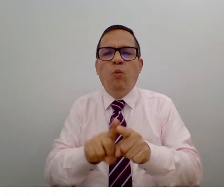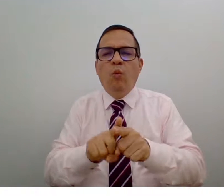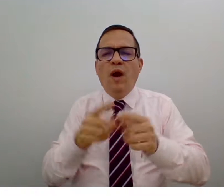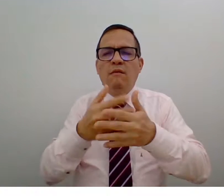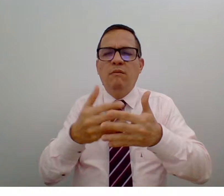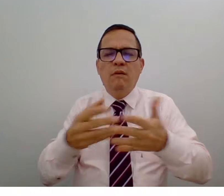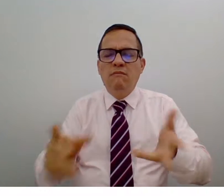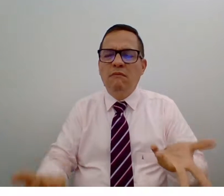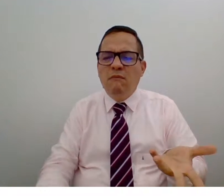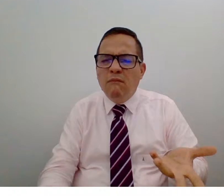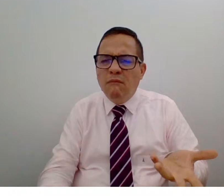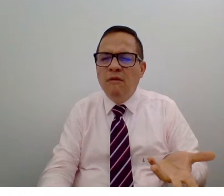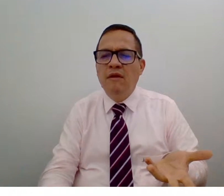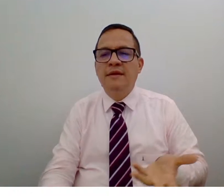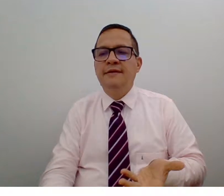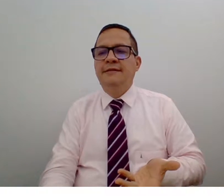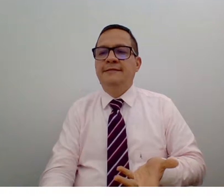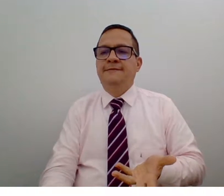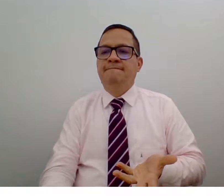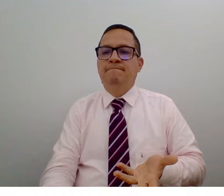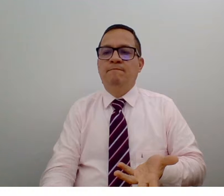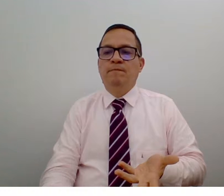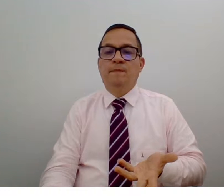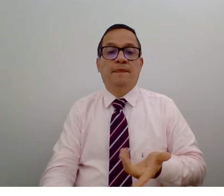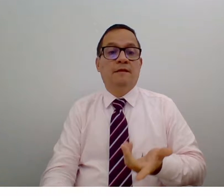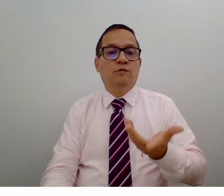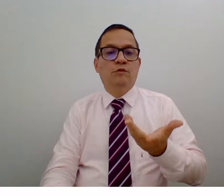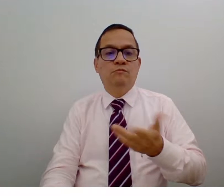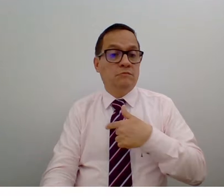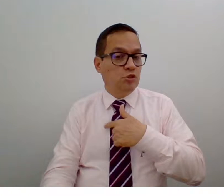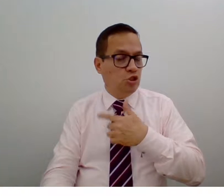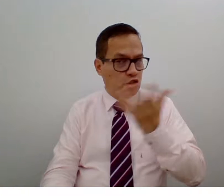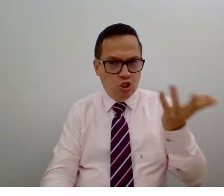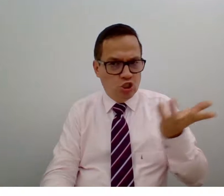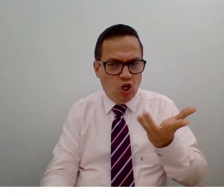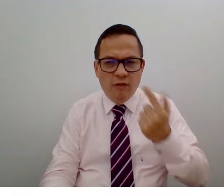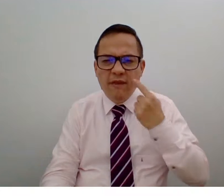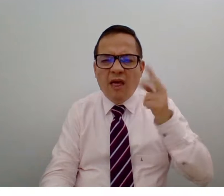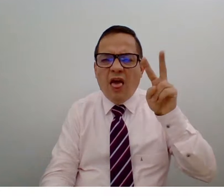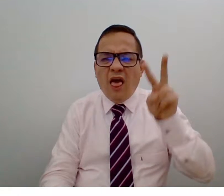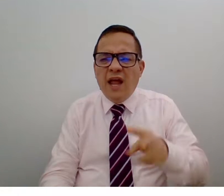Fable for Tomorrow. By Rachel Carson,